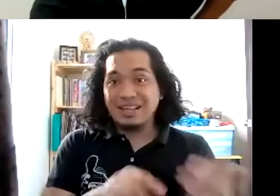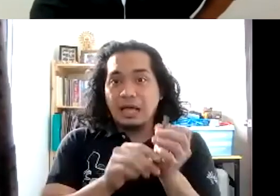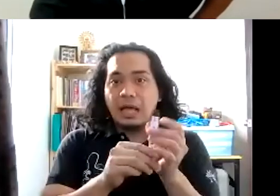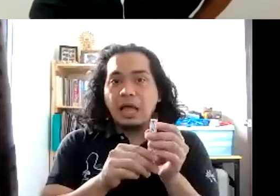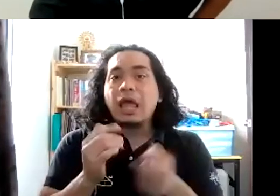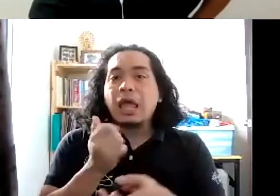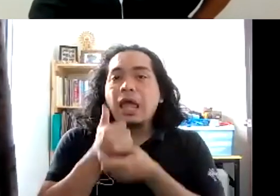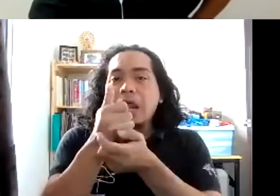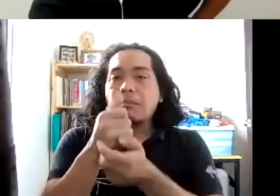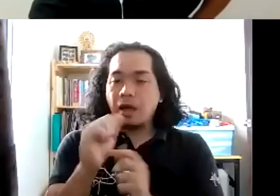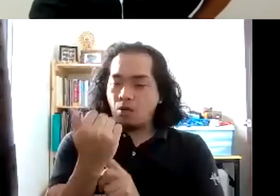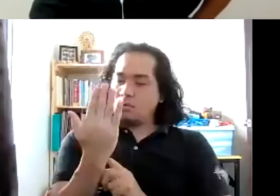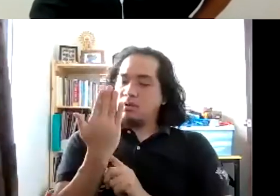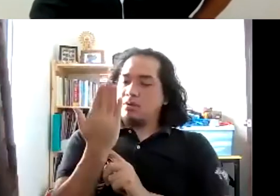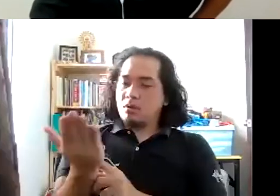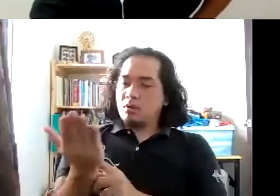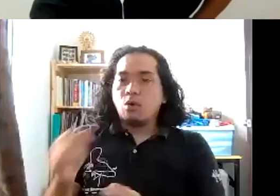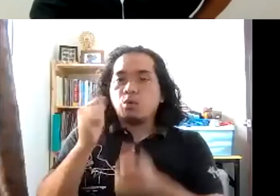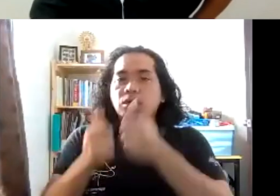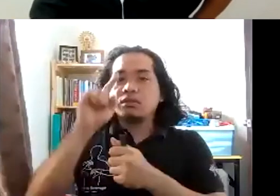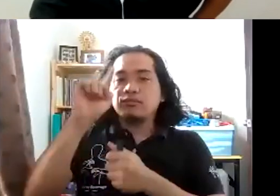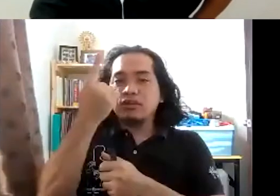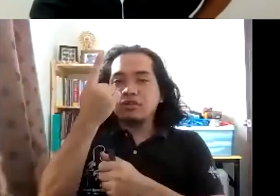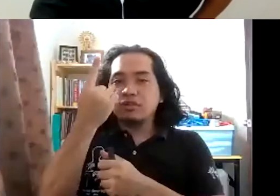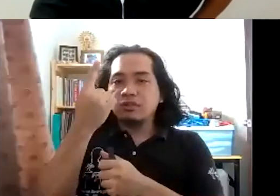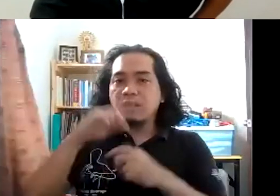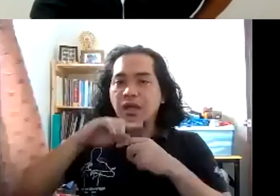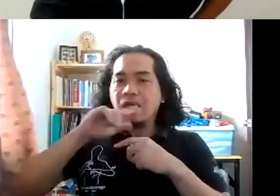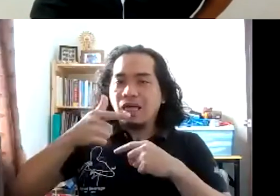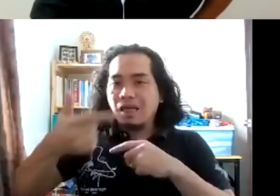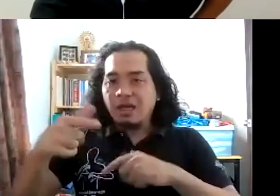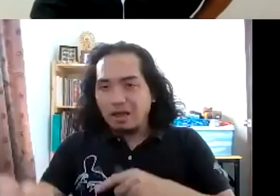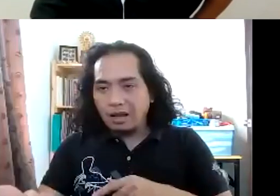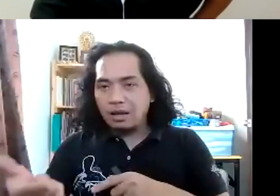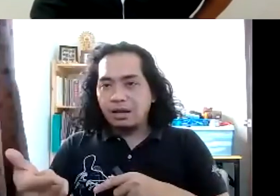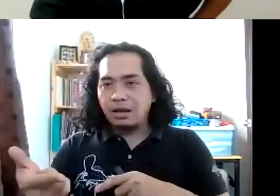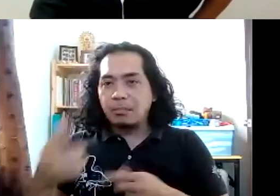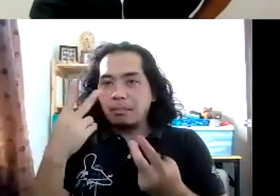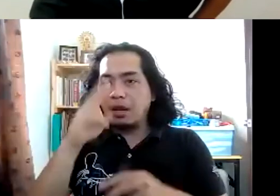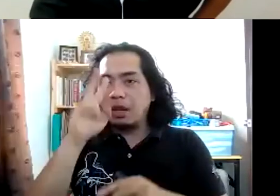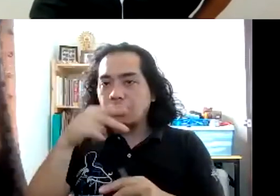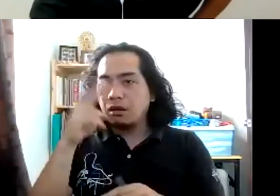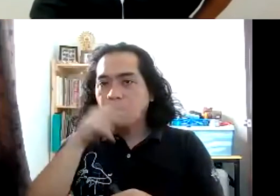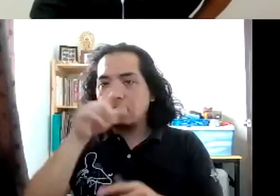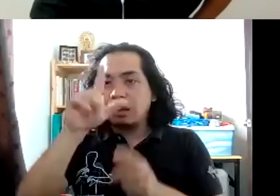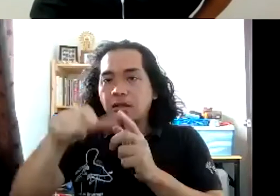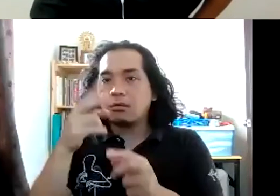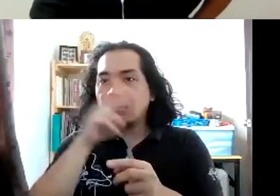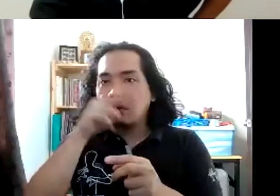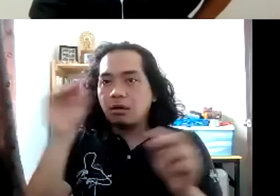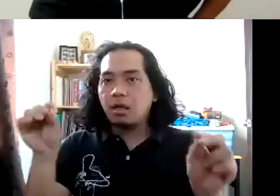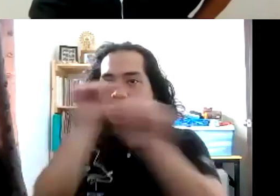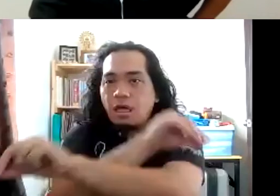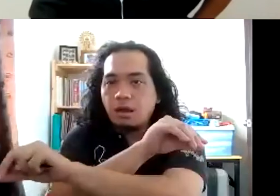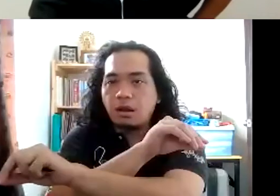So once we have the analysis, this again is a tool. It'll help us figure out which is